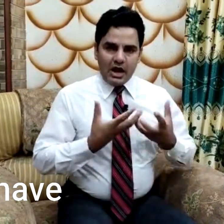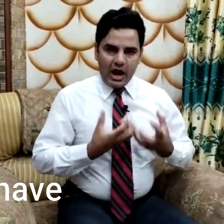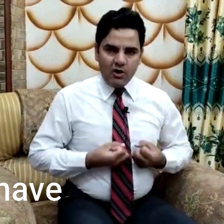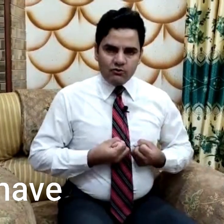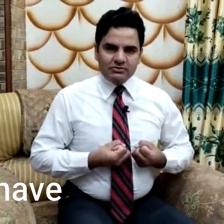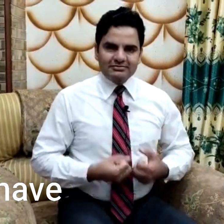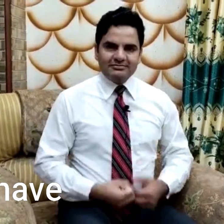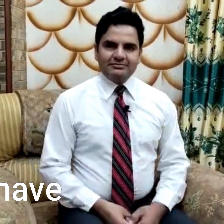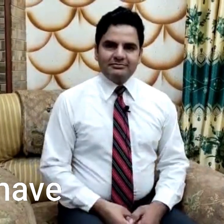have,